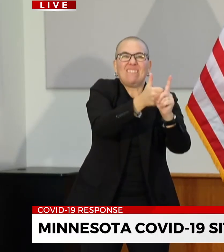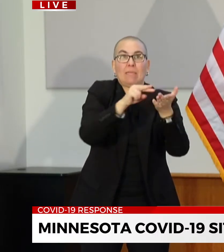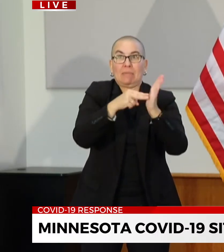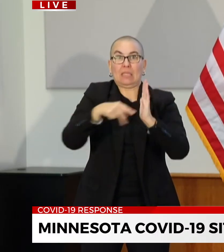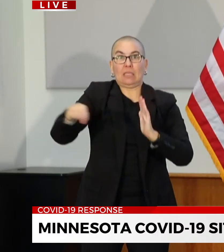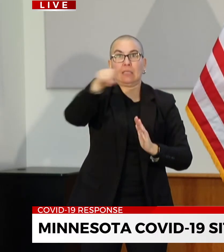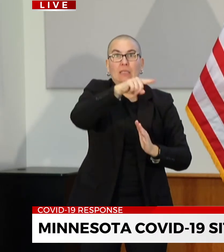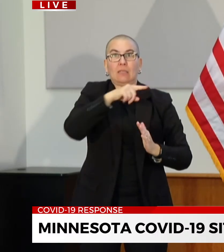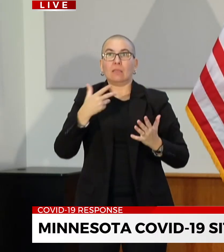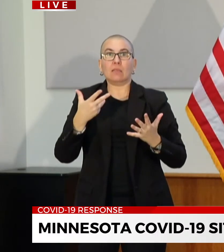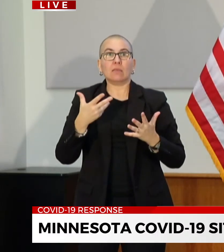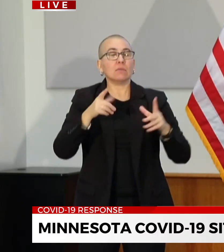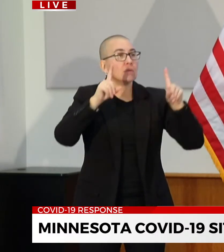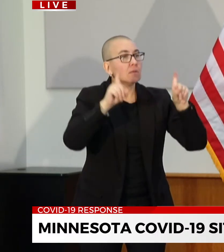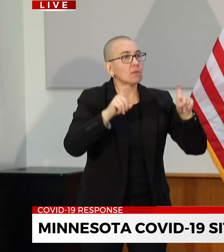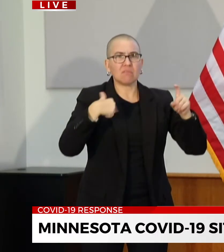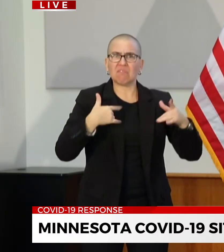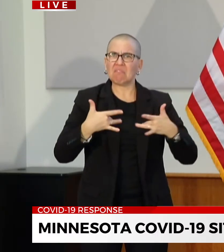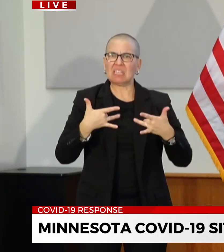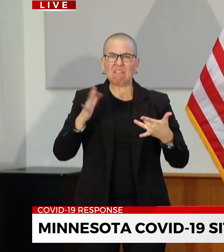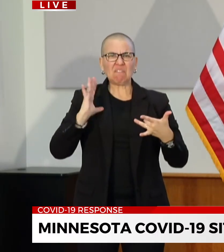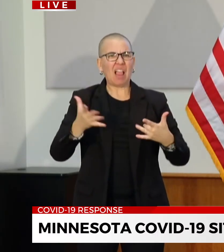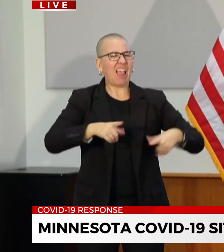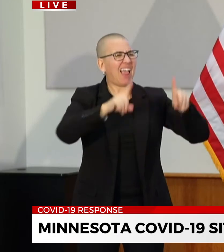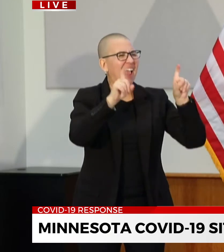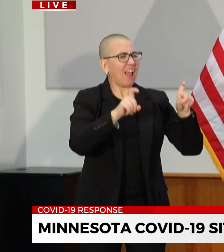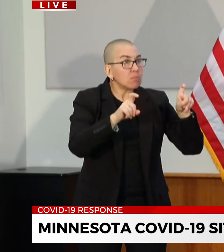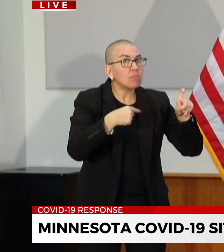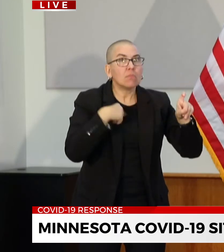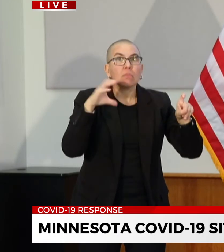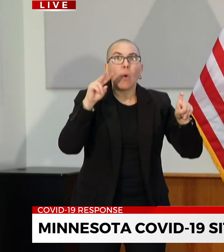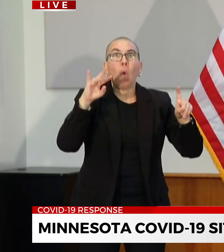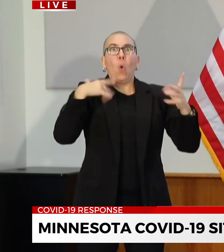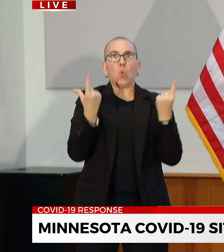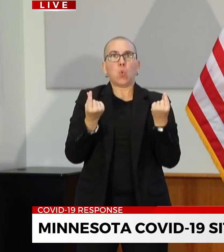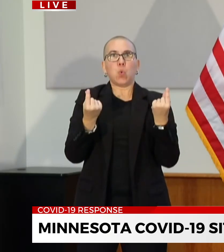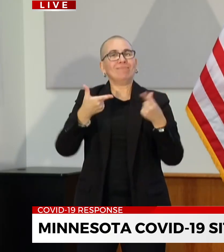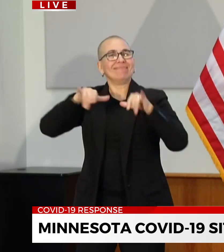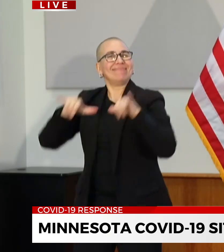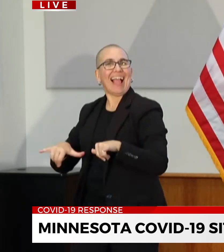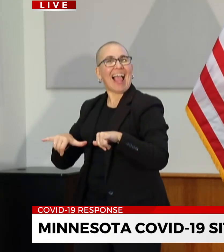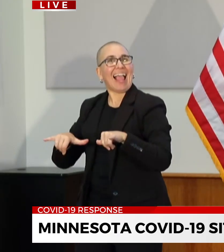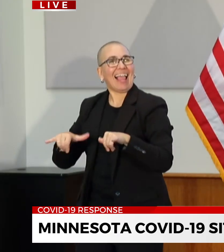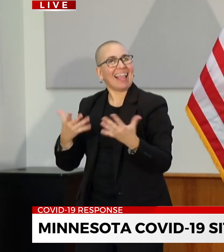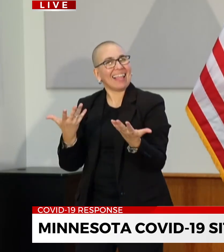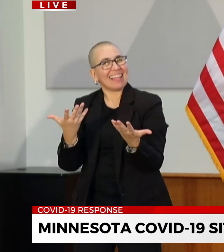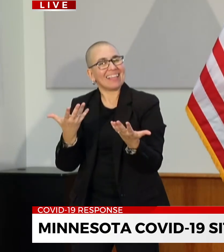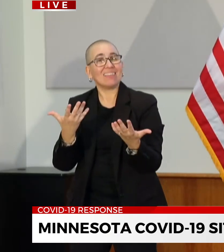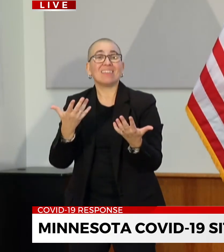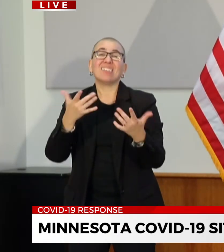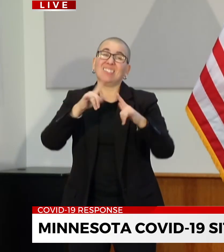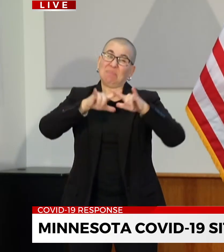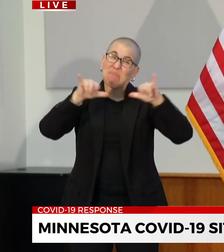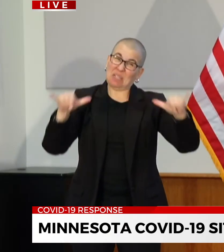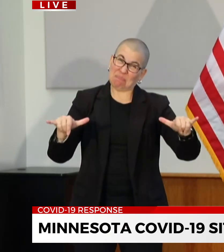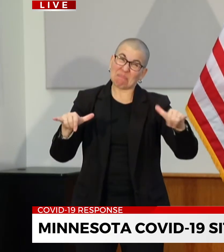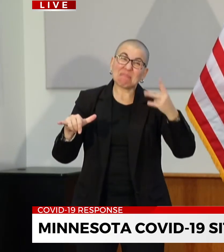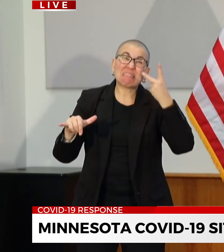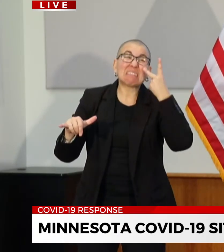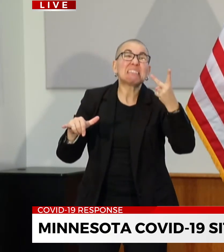testing, we also would not be seeing the very sharp increases in hospitalizations and deaths, which we'll get to in a few